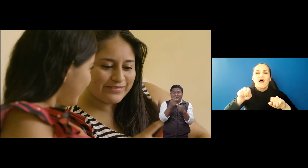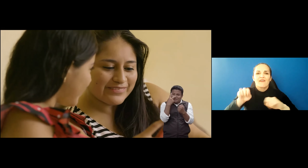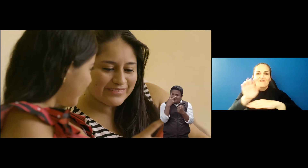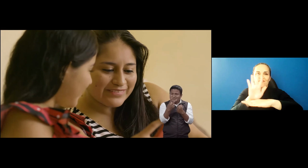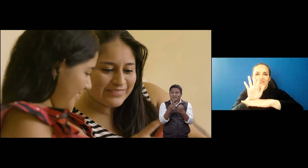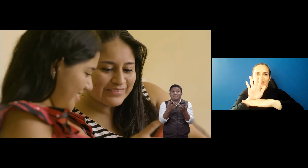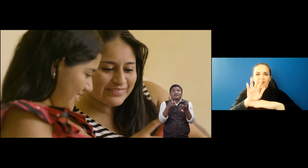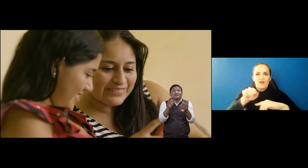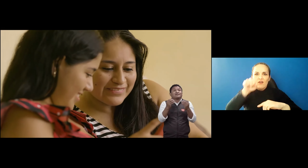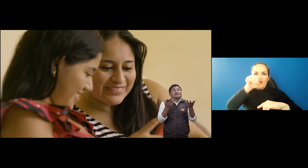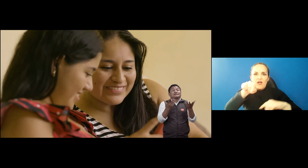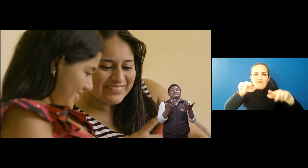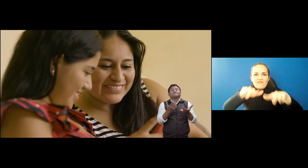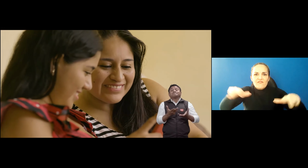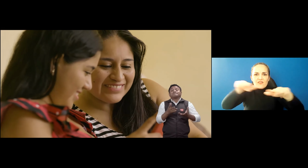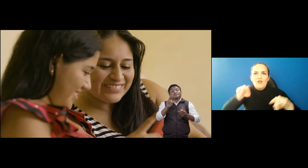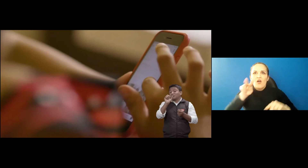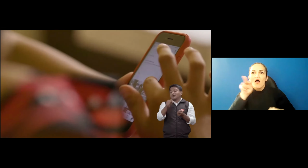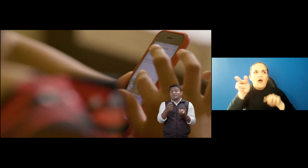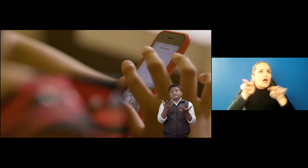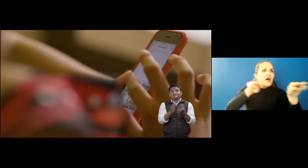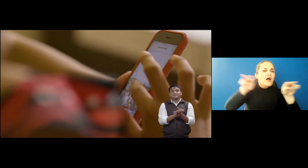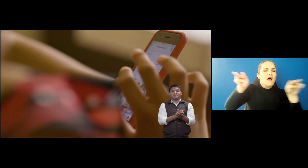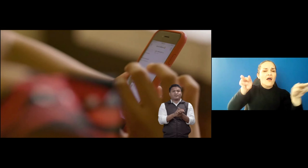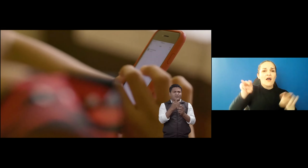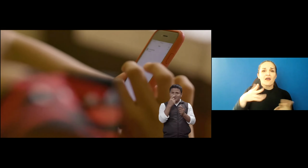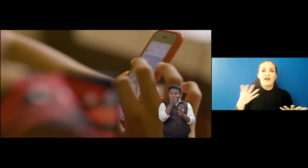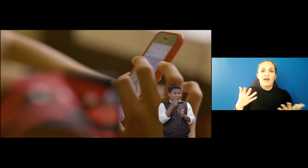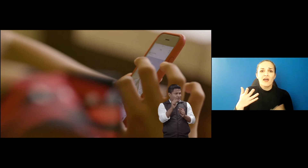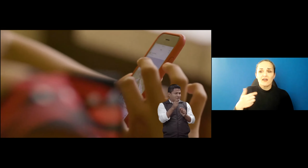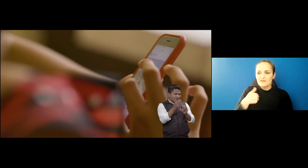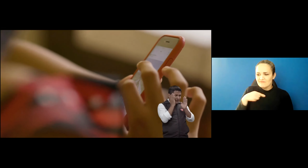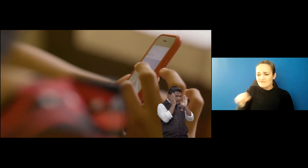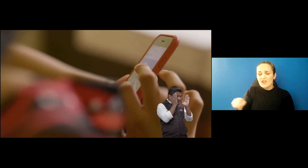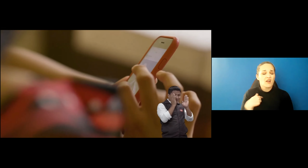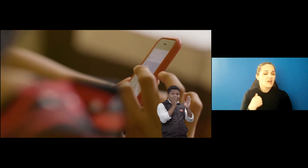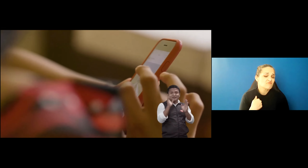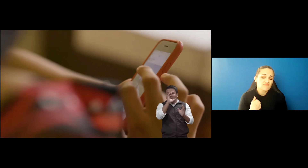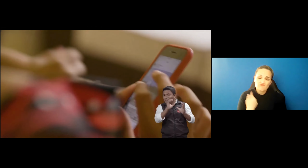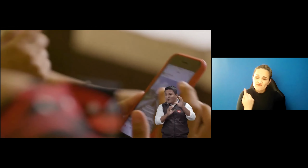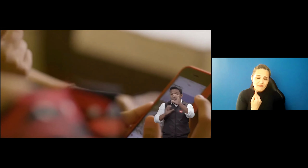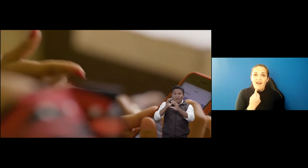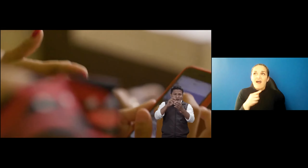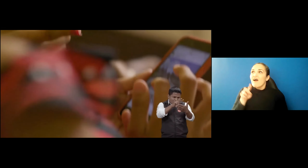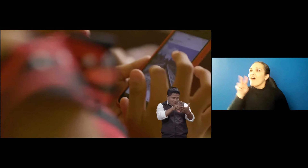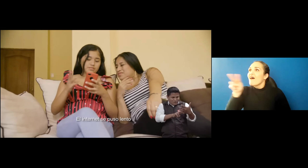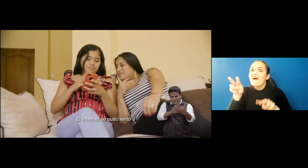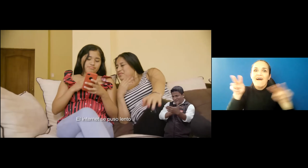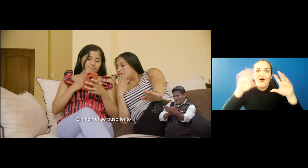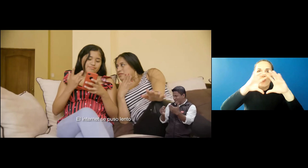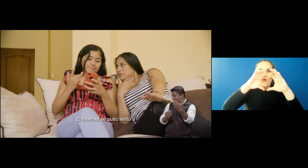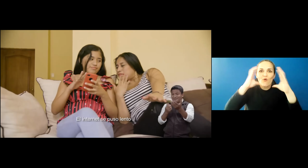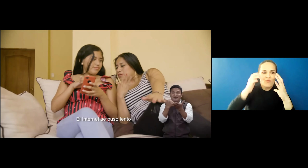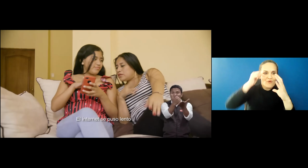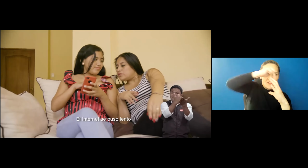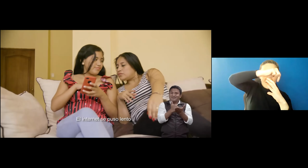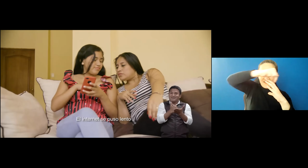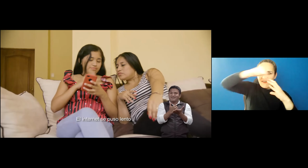searches and she finds out what they're talking about. Then there's videos too. So that kind of opened the door, and she's